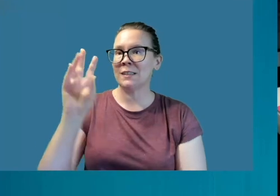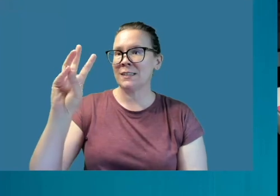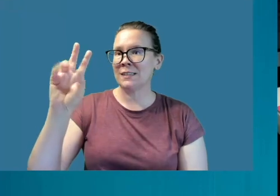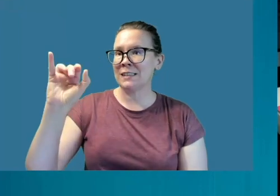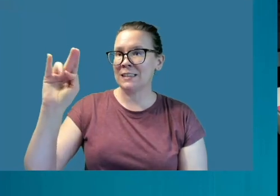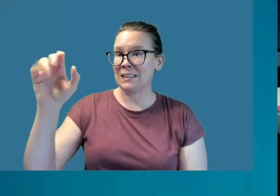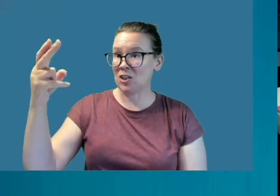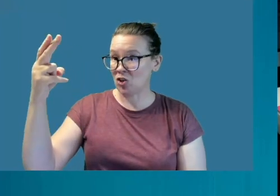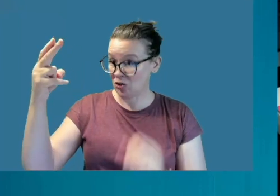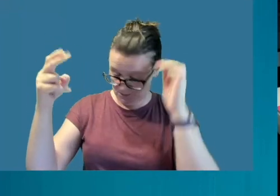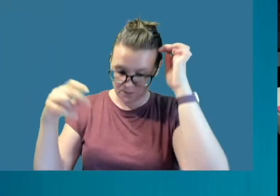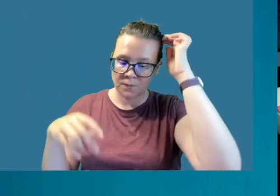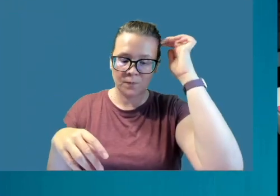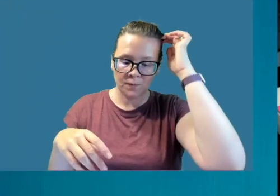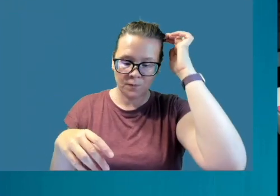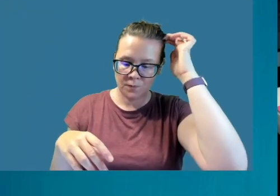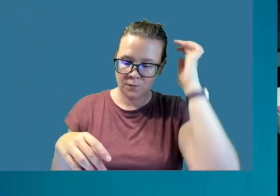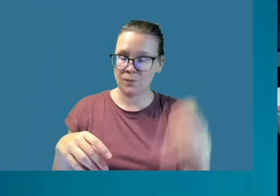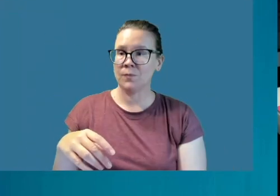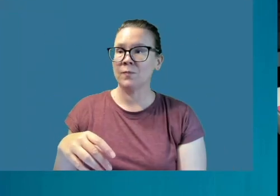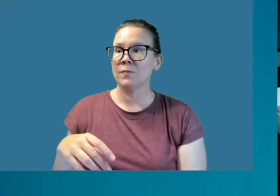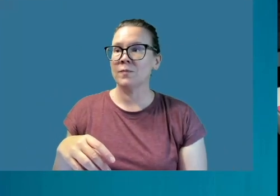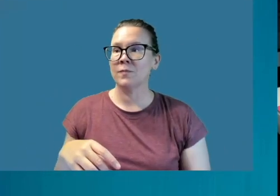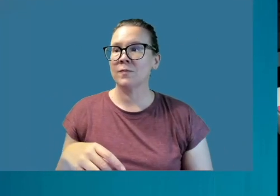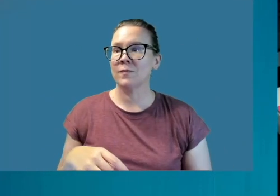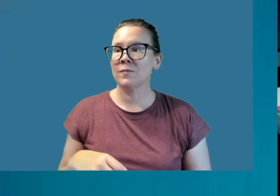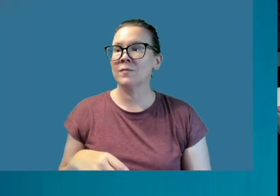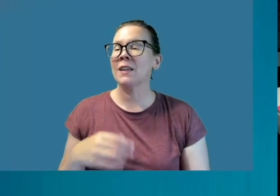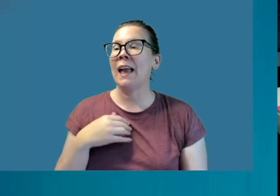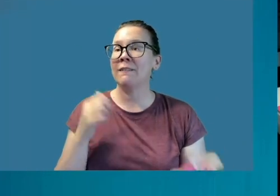using the 6-inch quilt block.